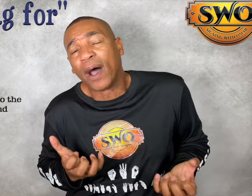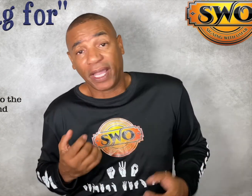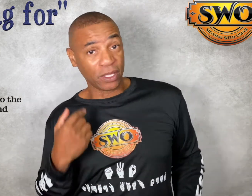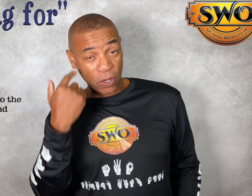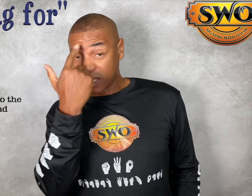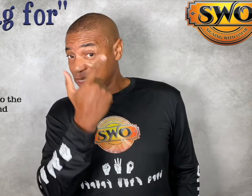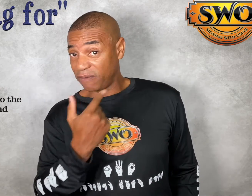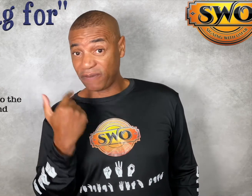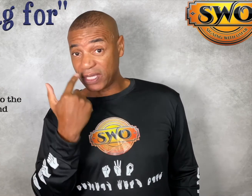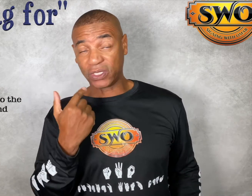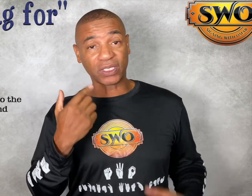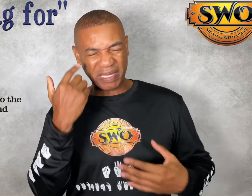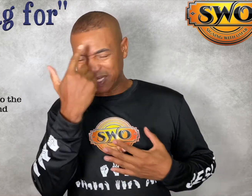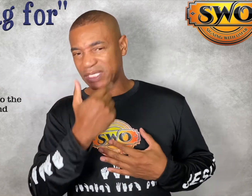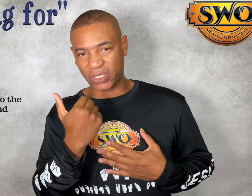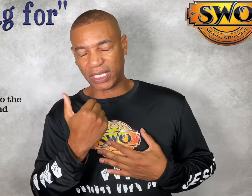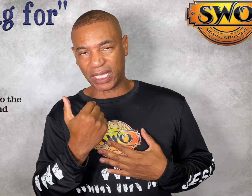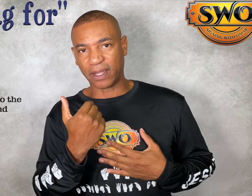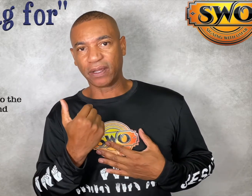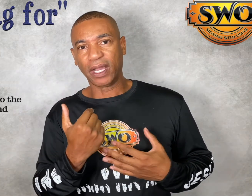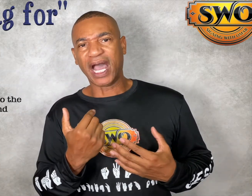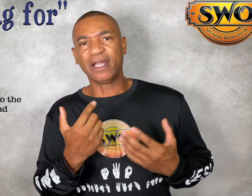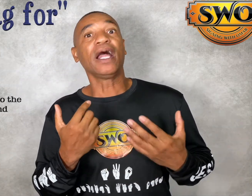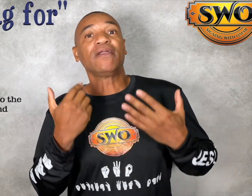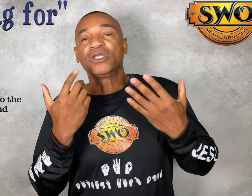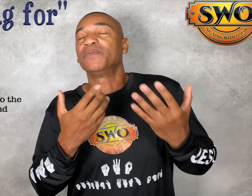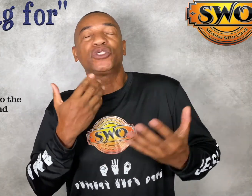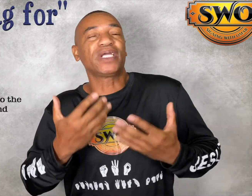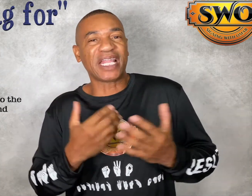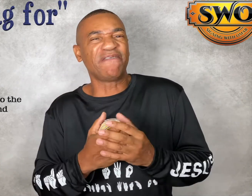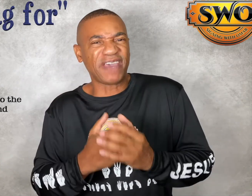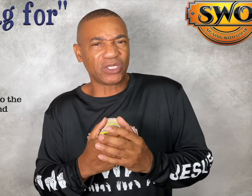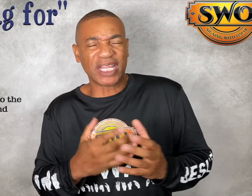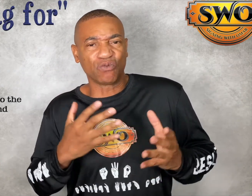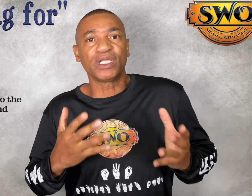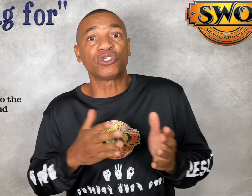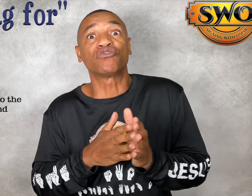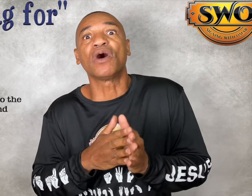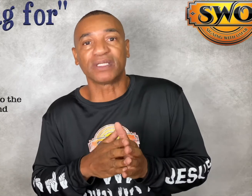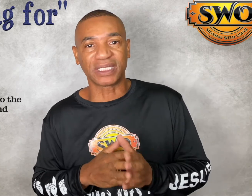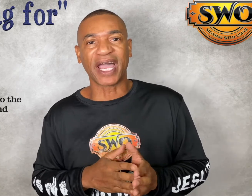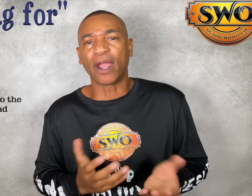And notice in the face, there's some intensity there. I'm showing that affection, that really strong desire.